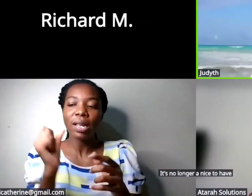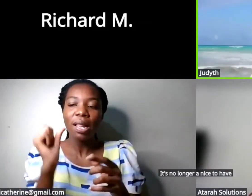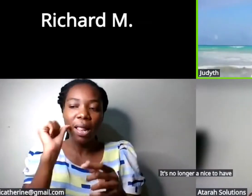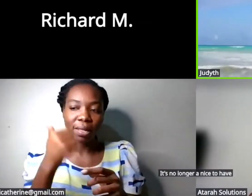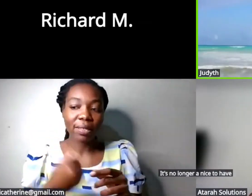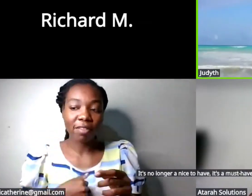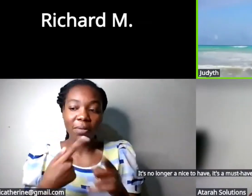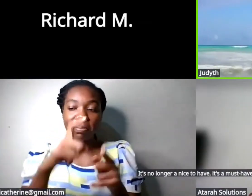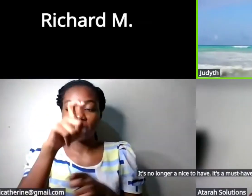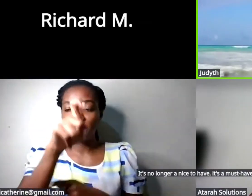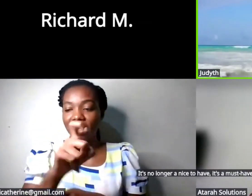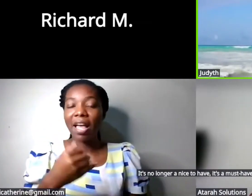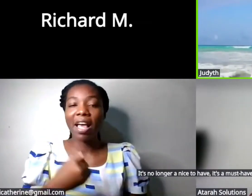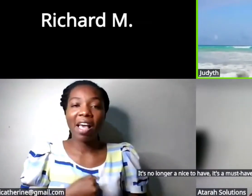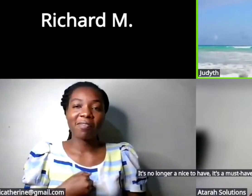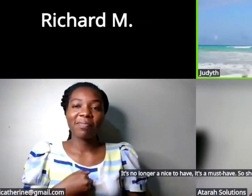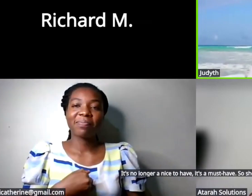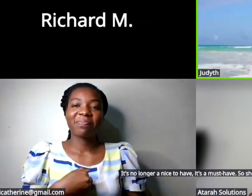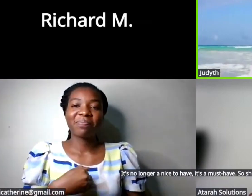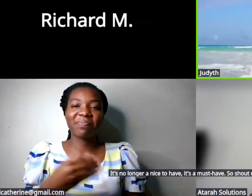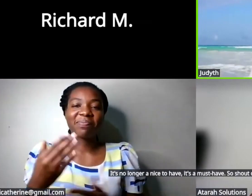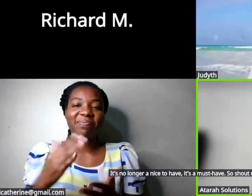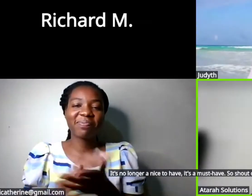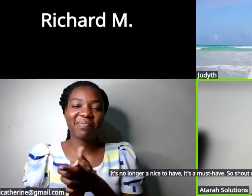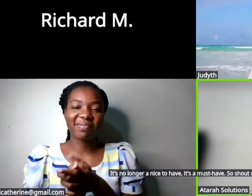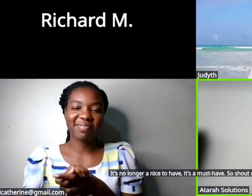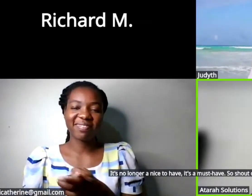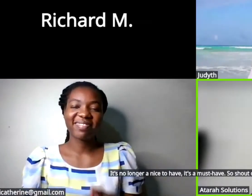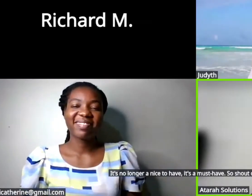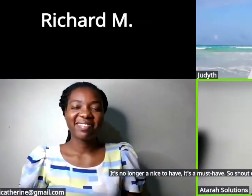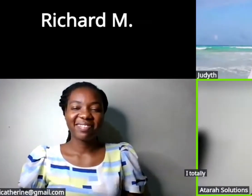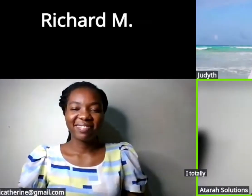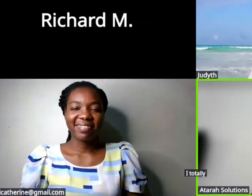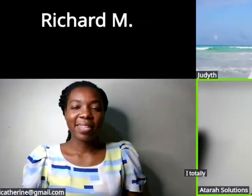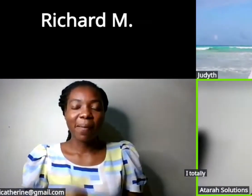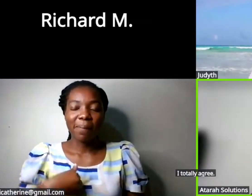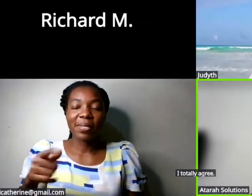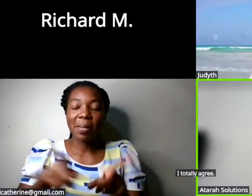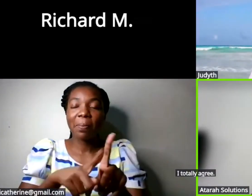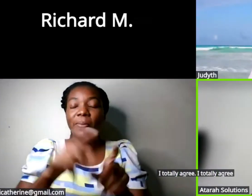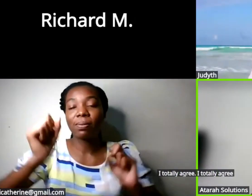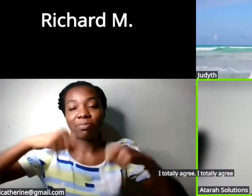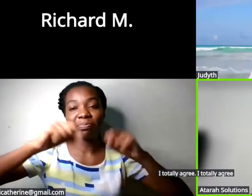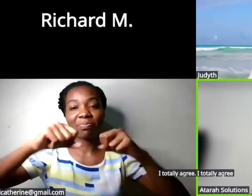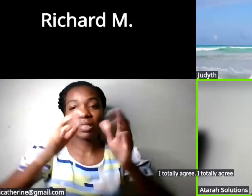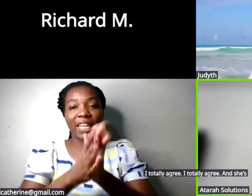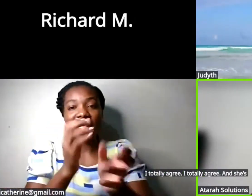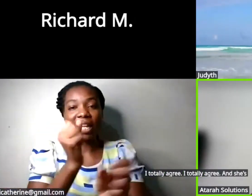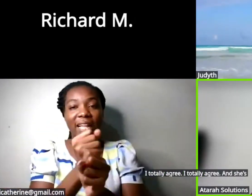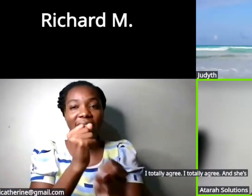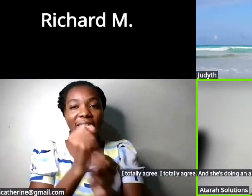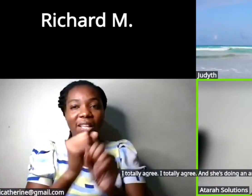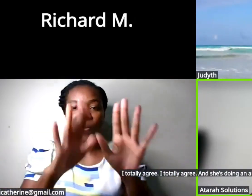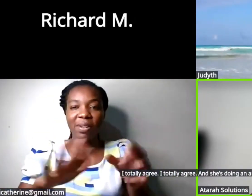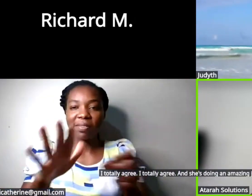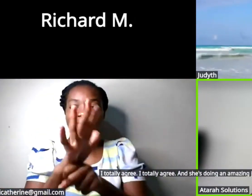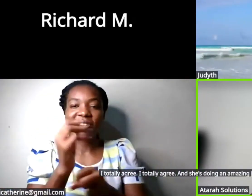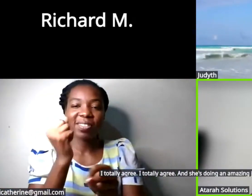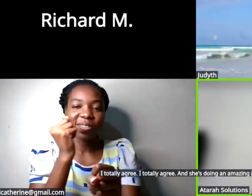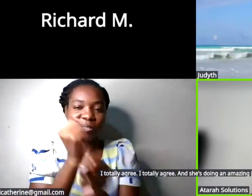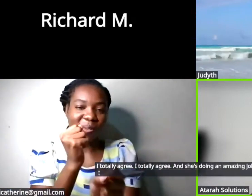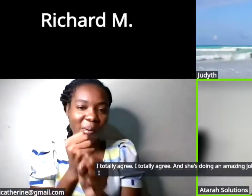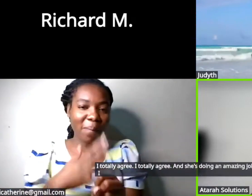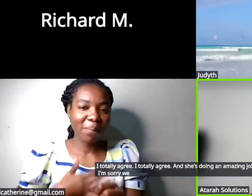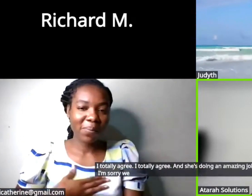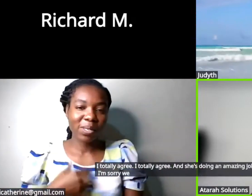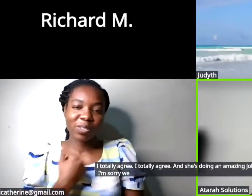have. So shout out to you. I totally agree. And she's doing an amazing job. And Catherine, I'm sorry we take you